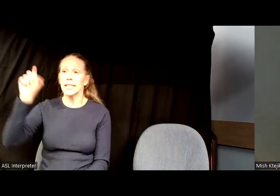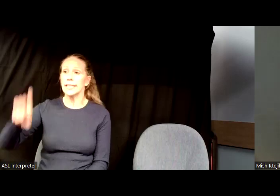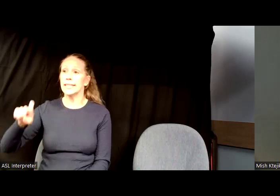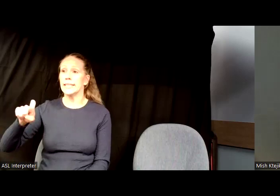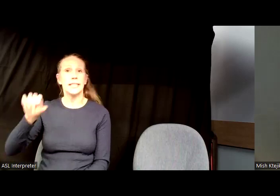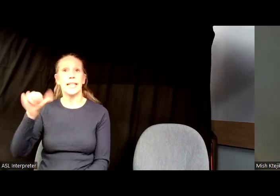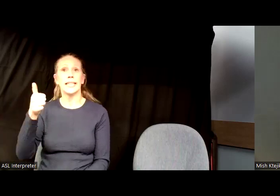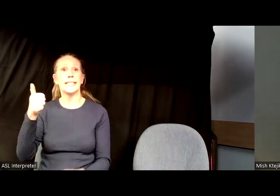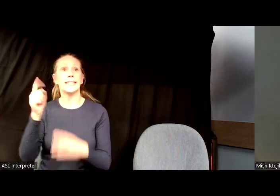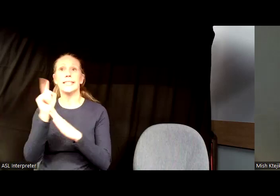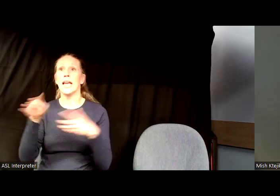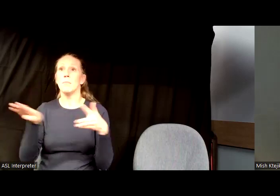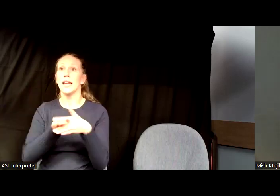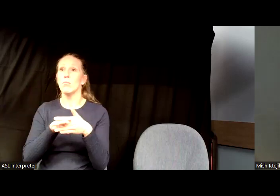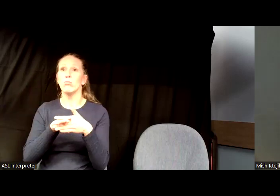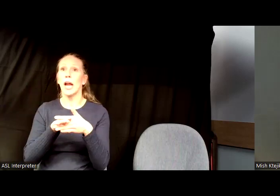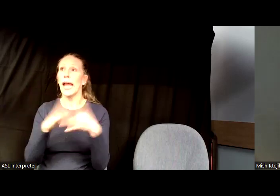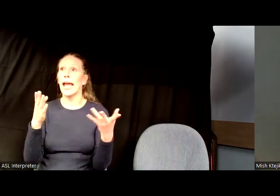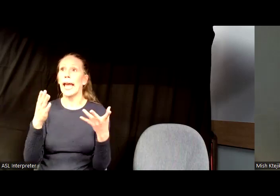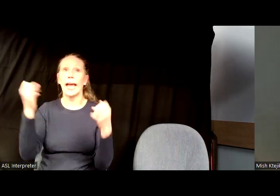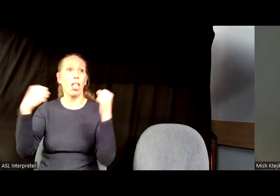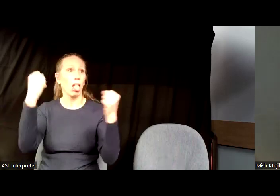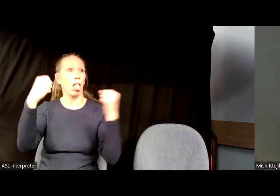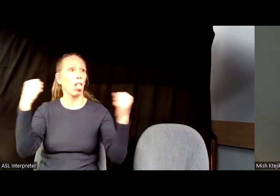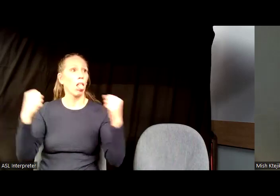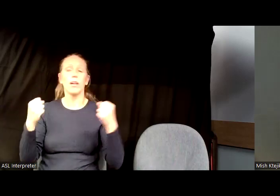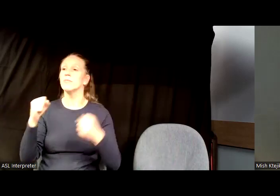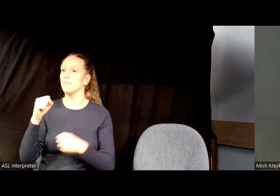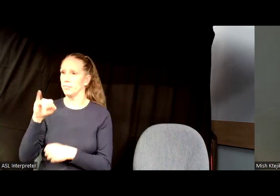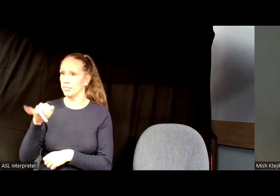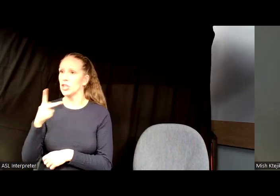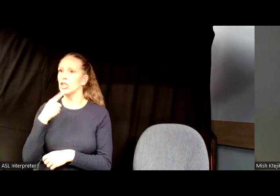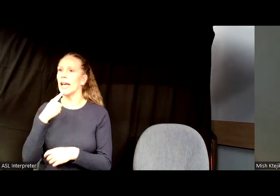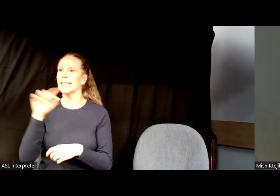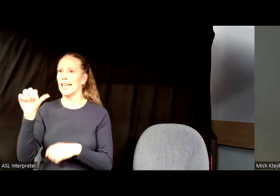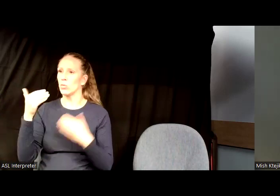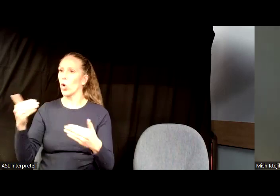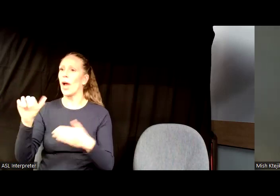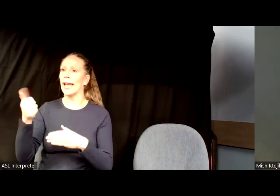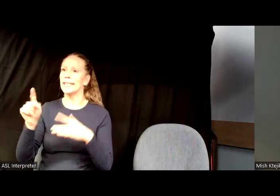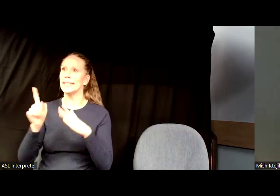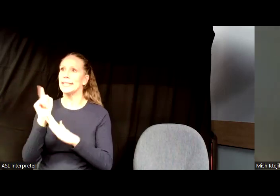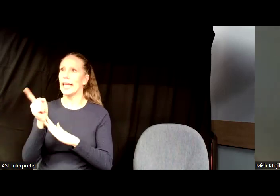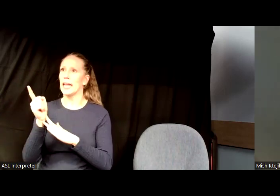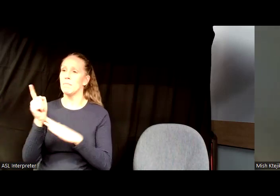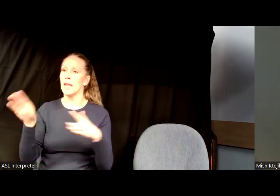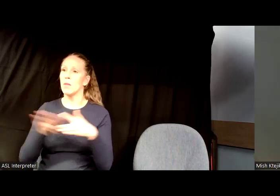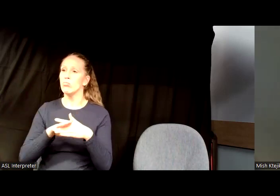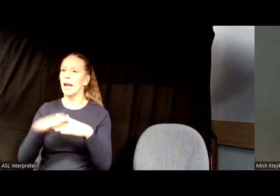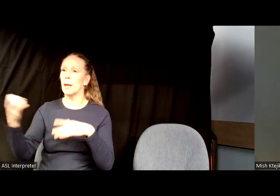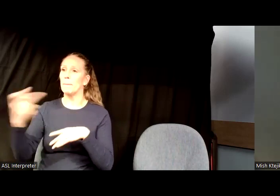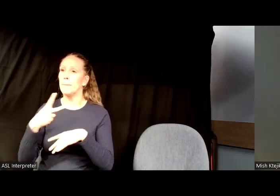break, would you mind if we did that? Sammy's not, yes, okay, Jack is saying 10-minute break. Come back